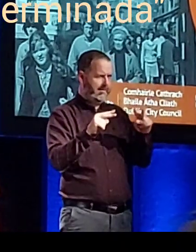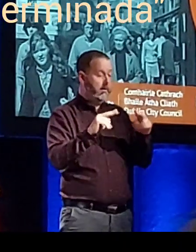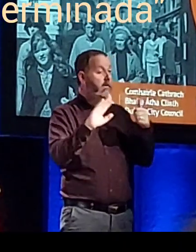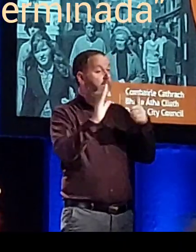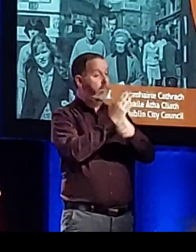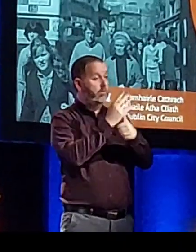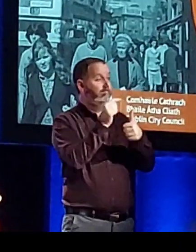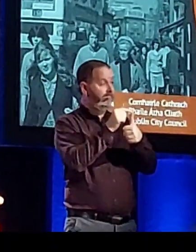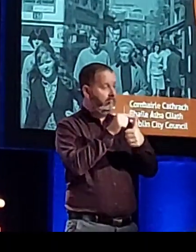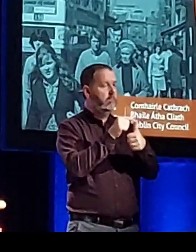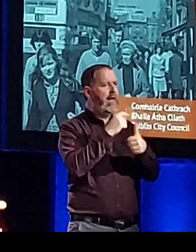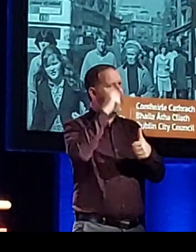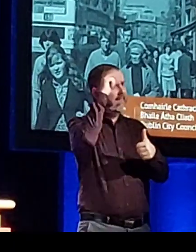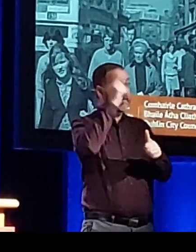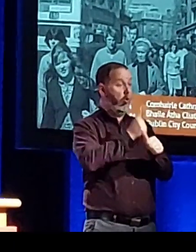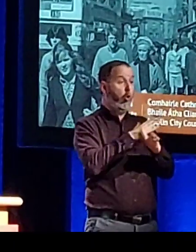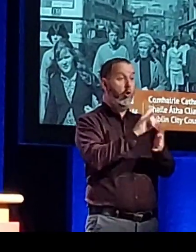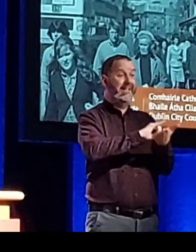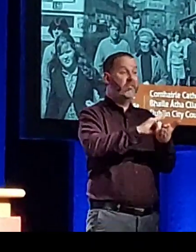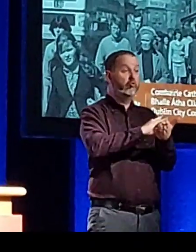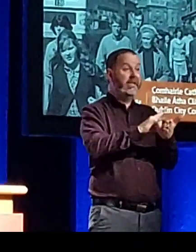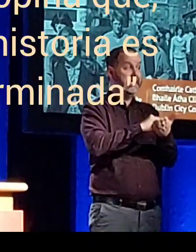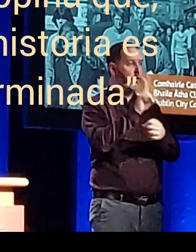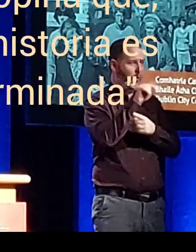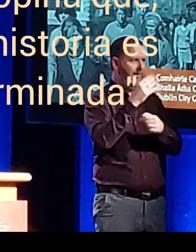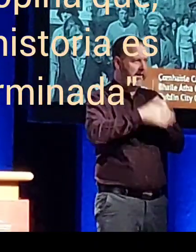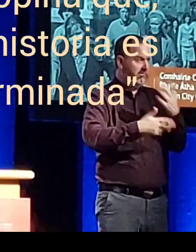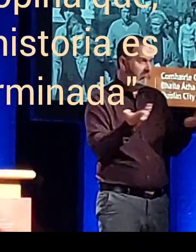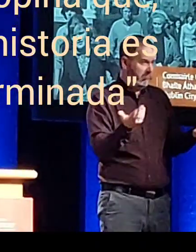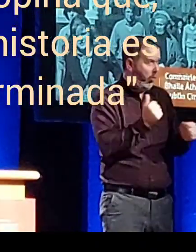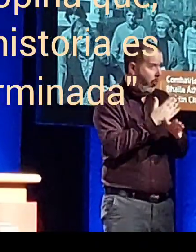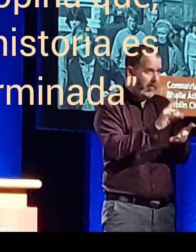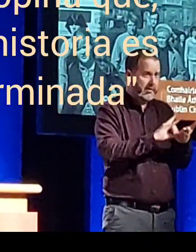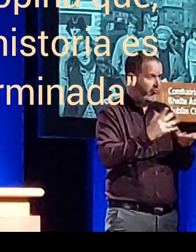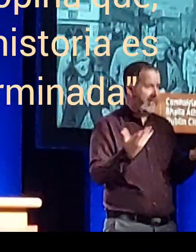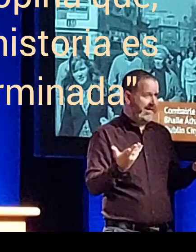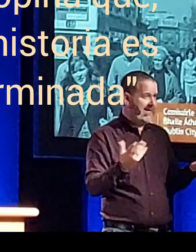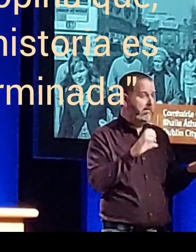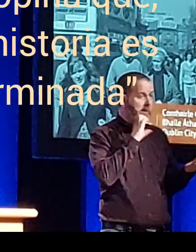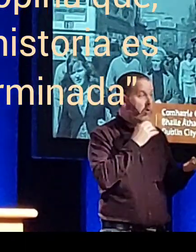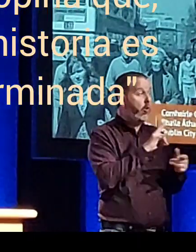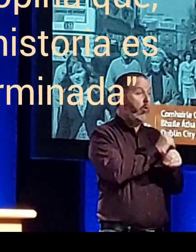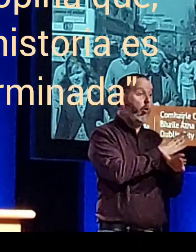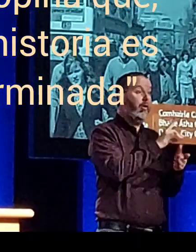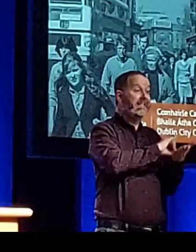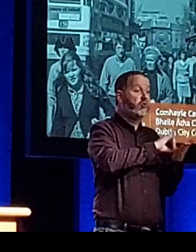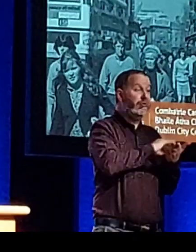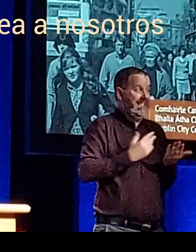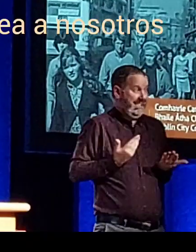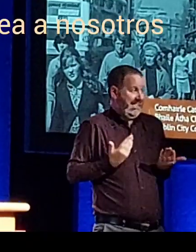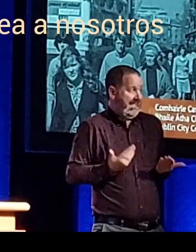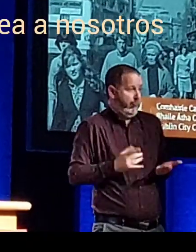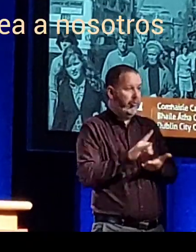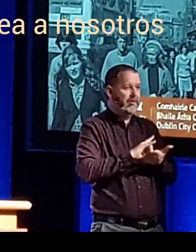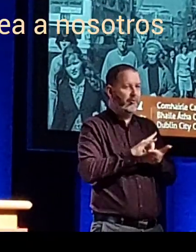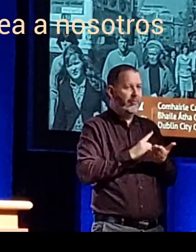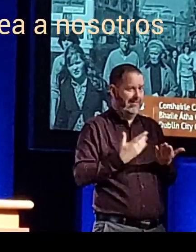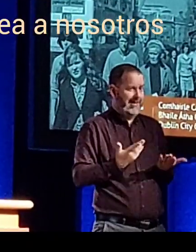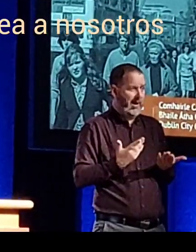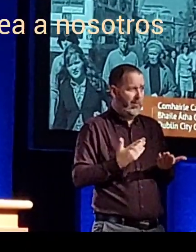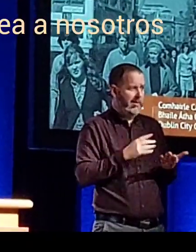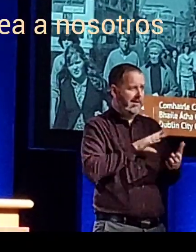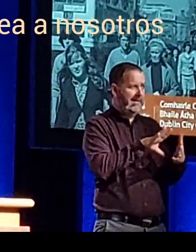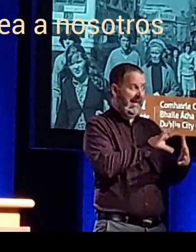that I think that all history is unfinished in the sense that all history is contemporary history. So whichever period of history